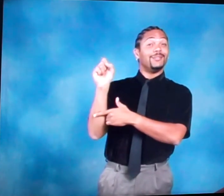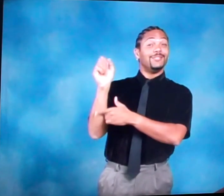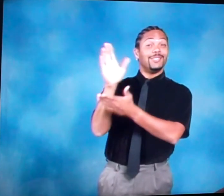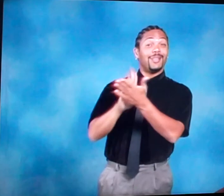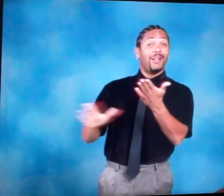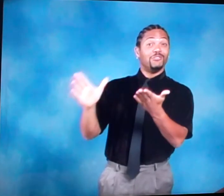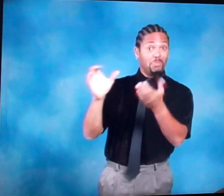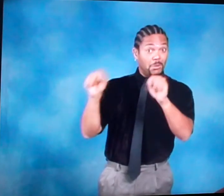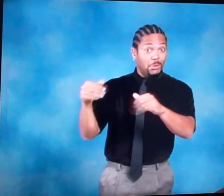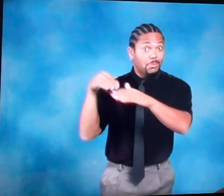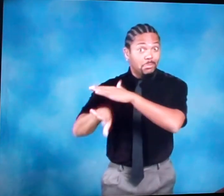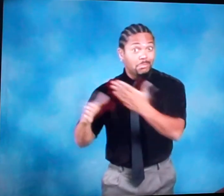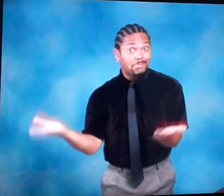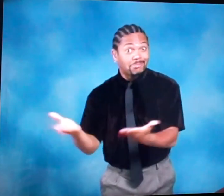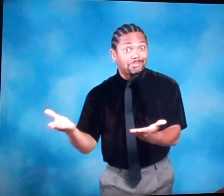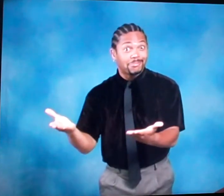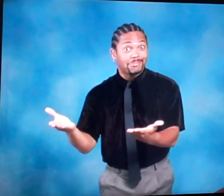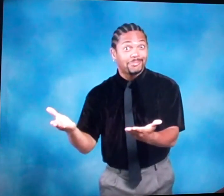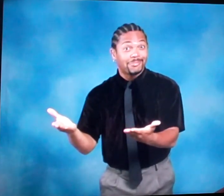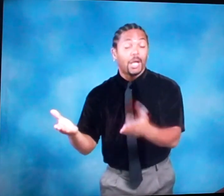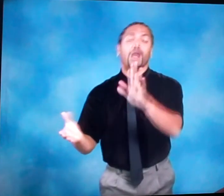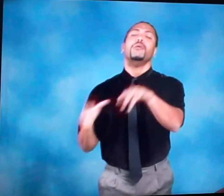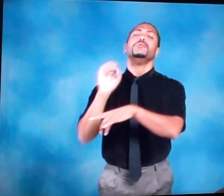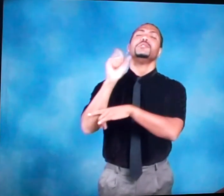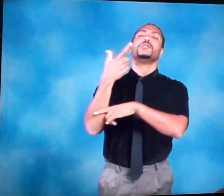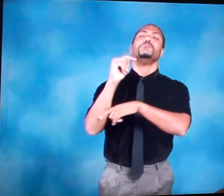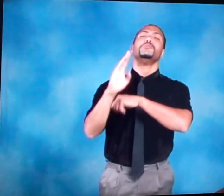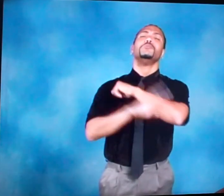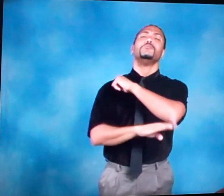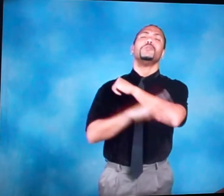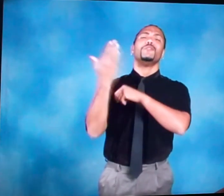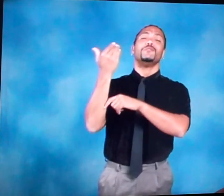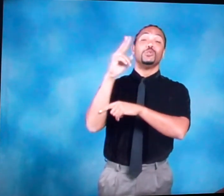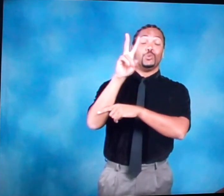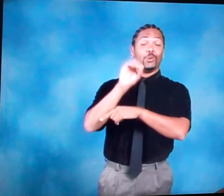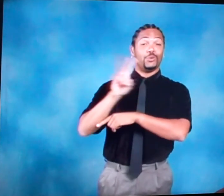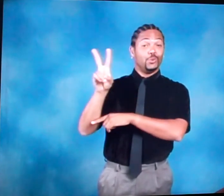And we're here today to talk about Green Hill College. If you're thinking about